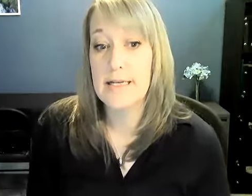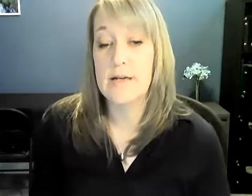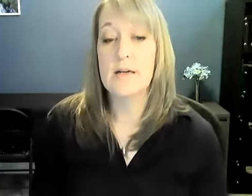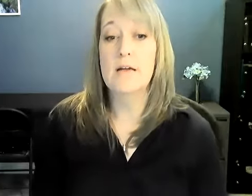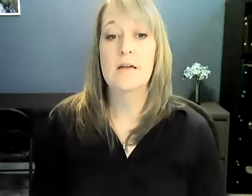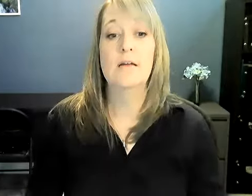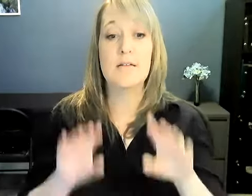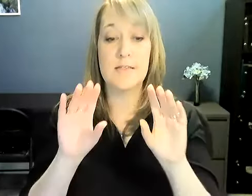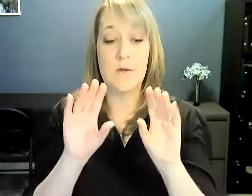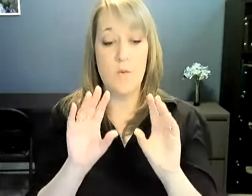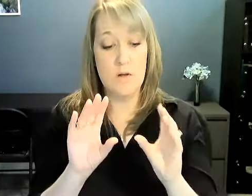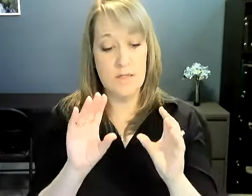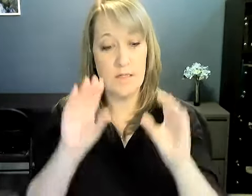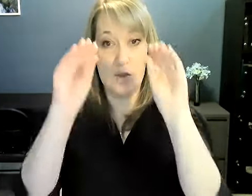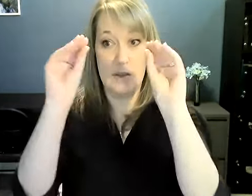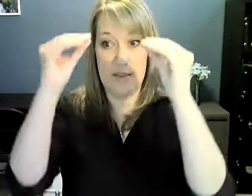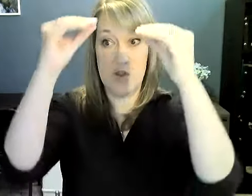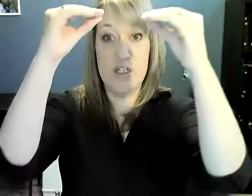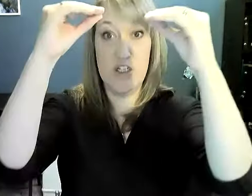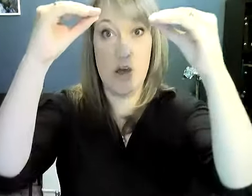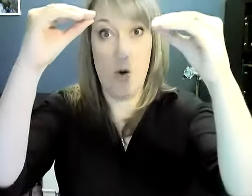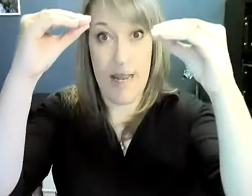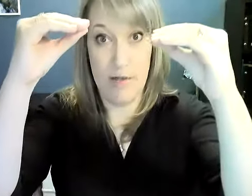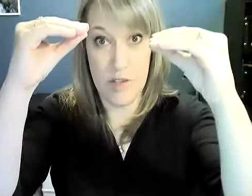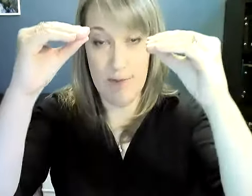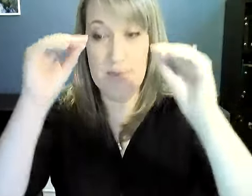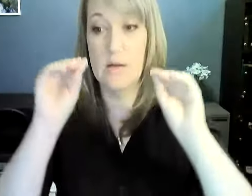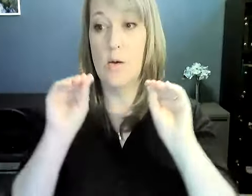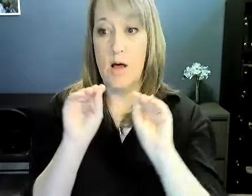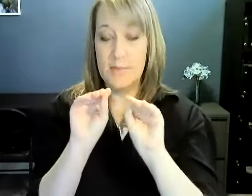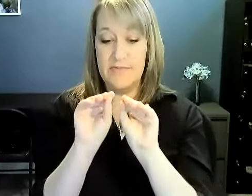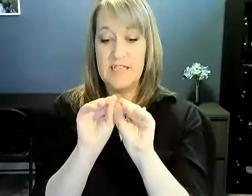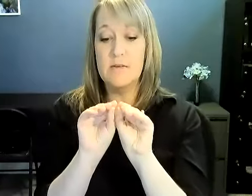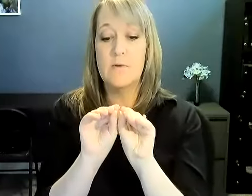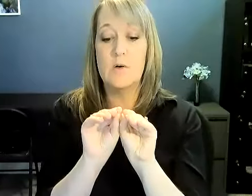Clear. So you want squished O hand shapes, palms facing forward,